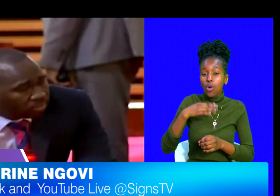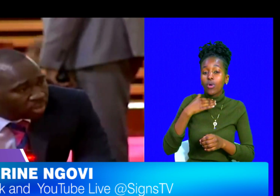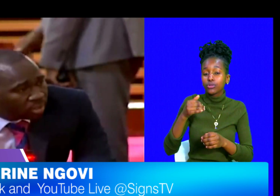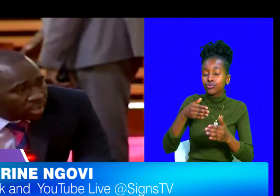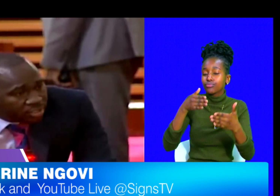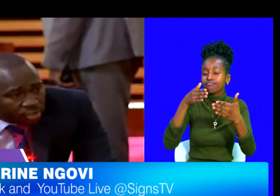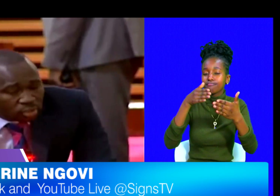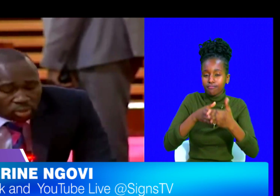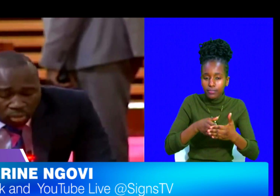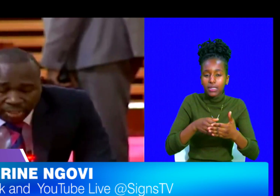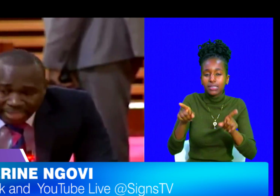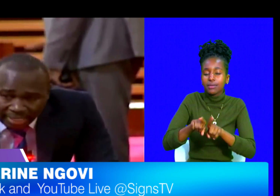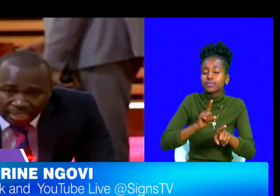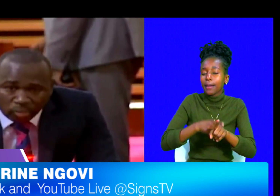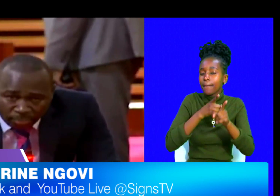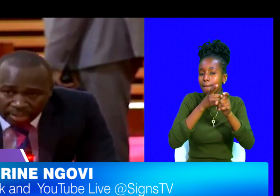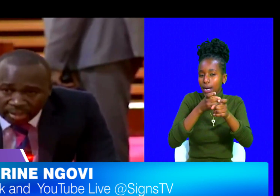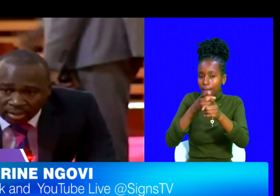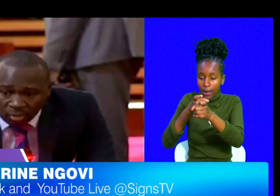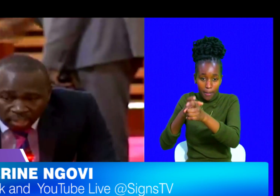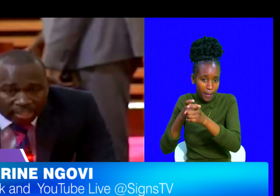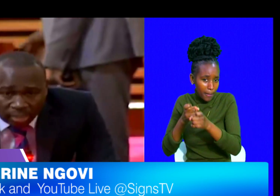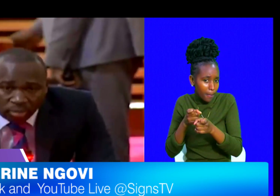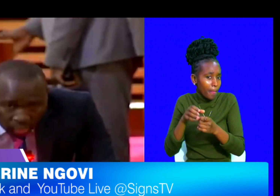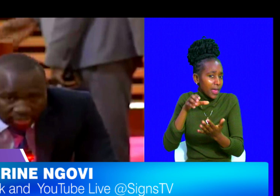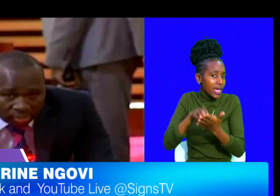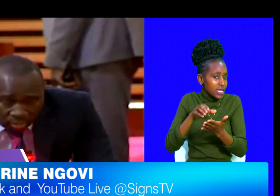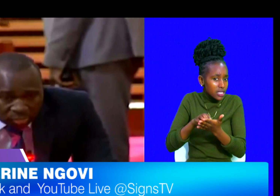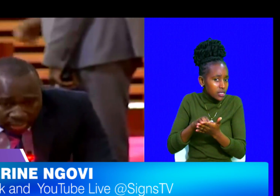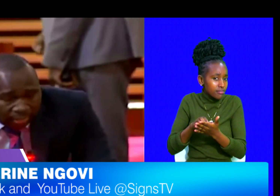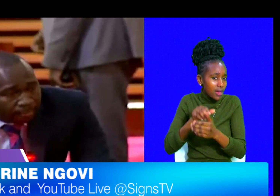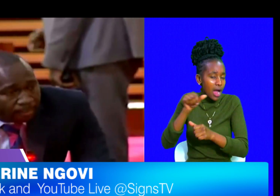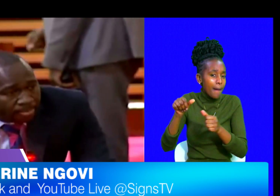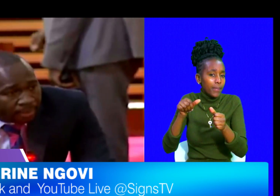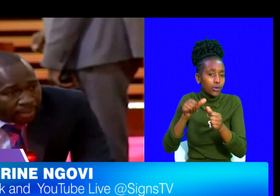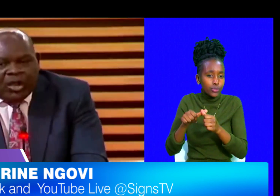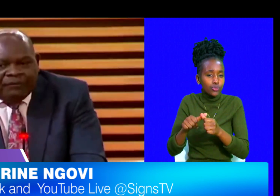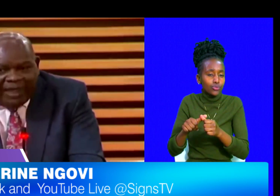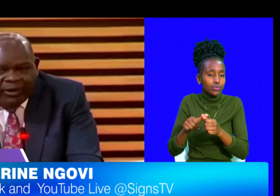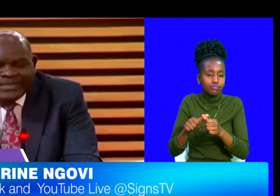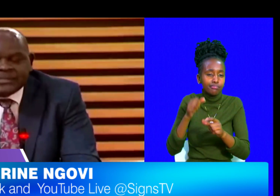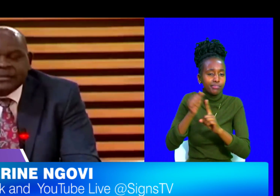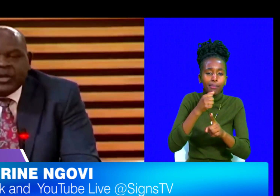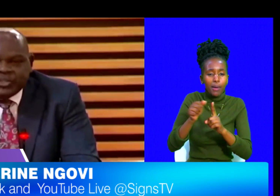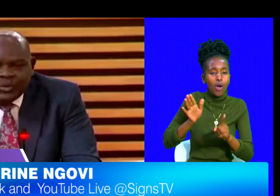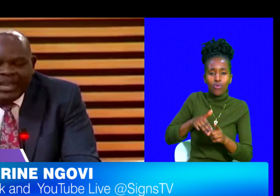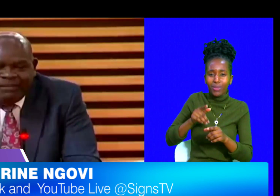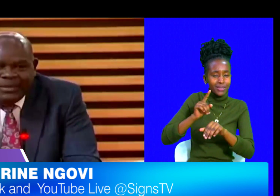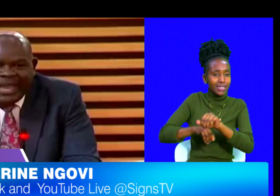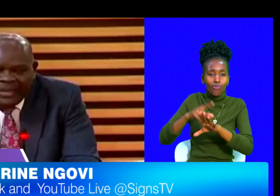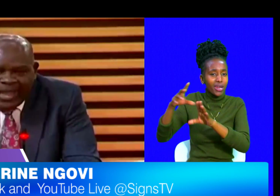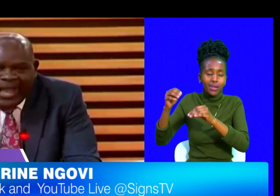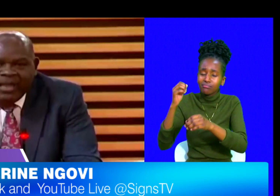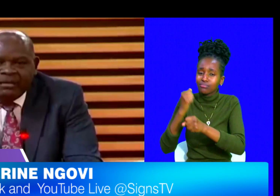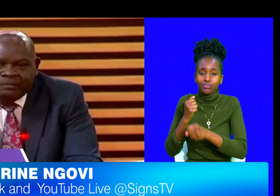condemn issue of attacking women when they are doing politics, Honorable Speaker. Violence should never